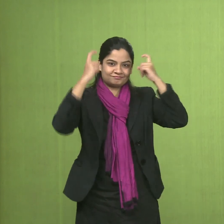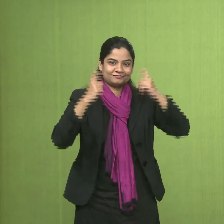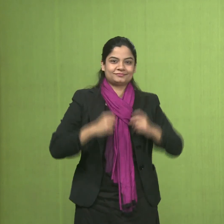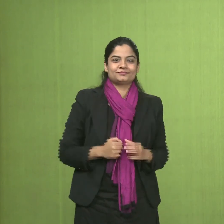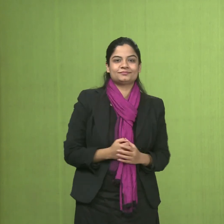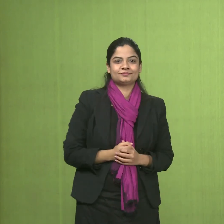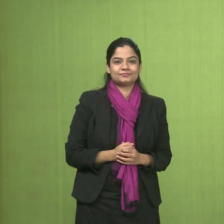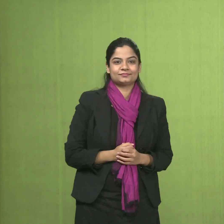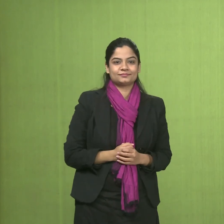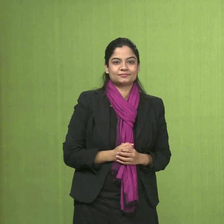can pay.